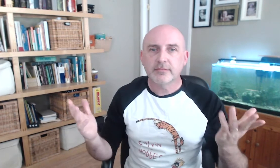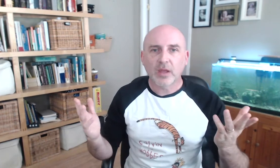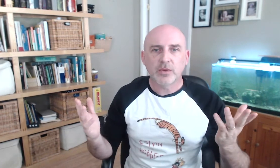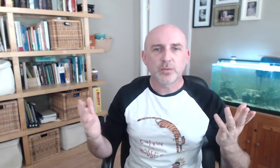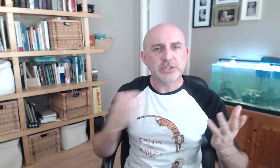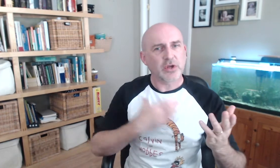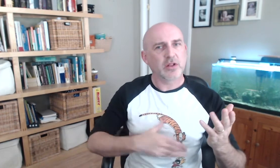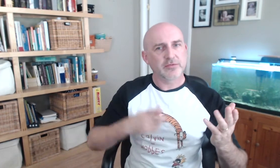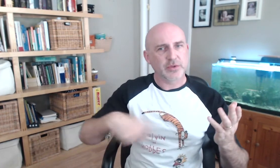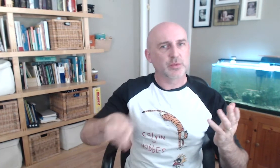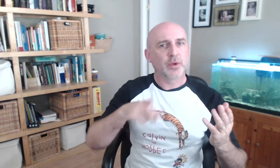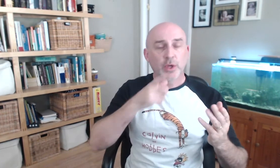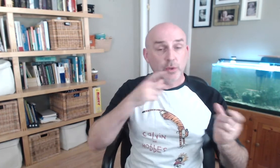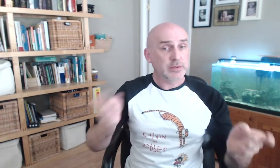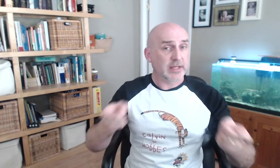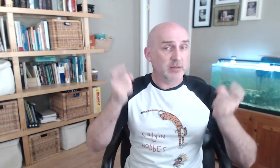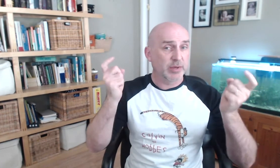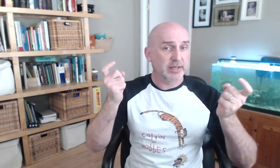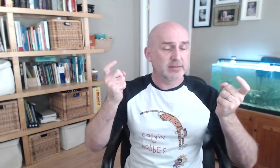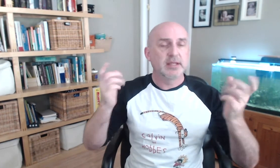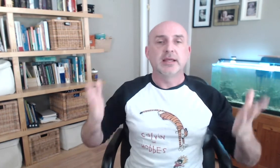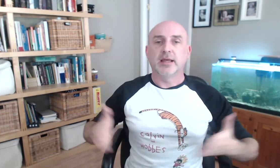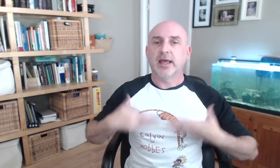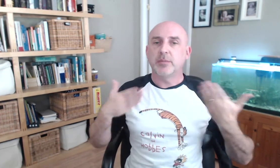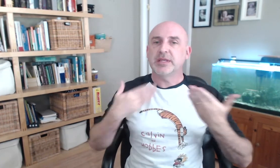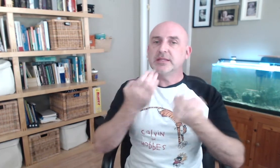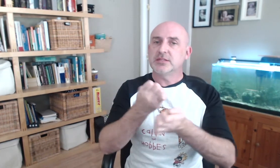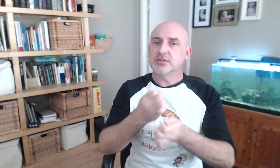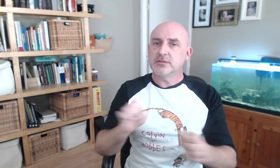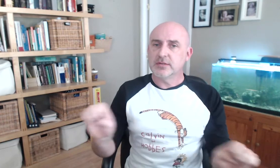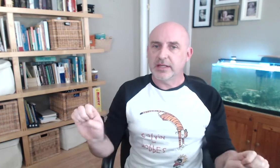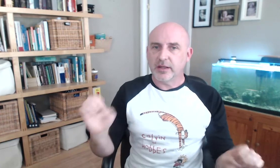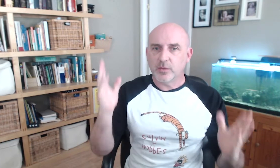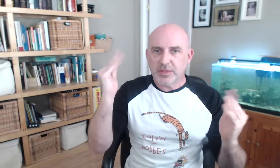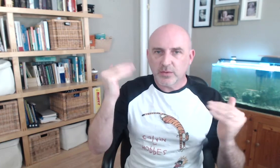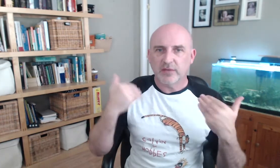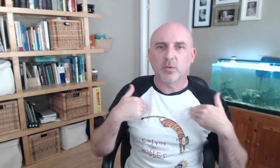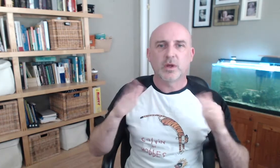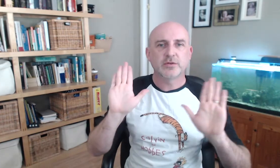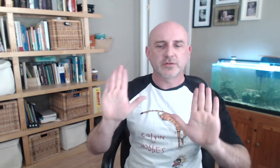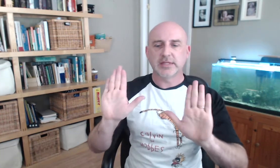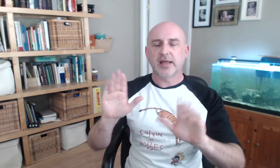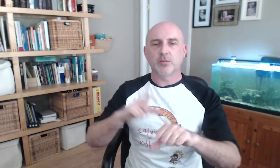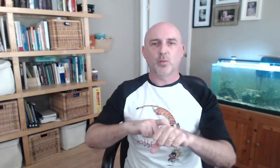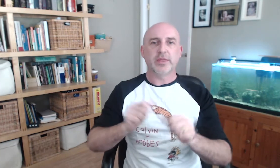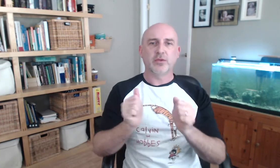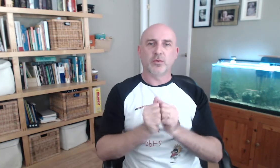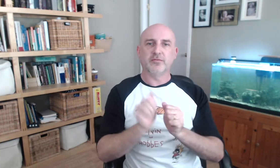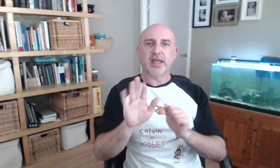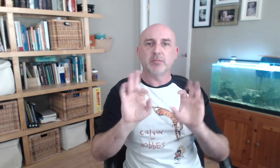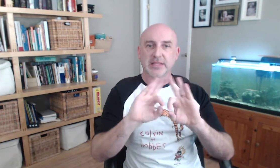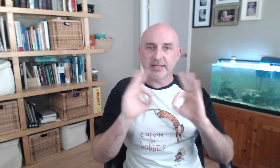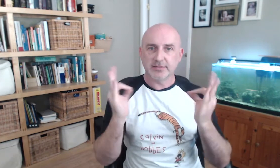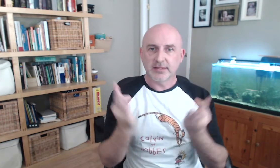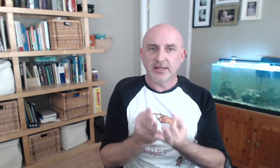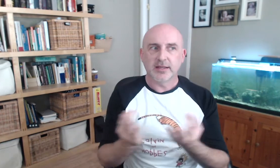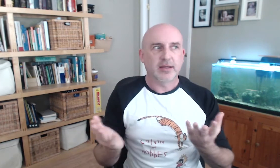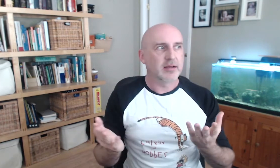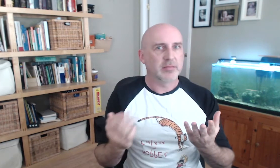want to wish all of you who celebrate it a happy Easter, and I hope that you have a wonderful time with your family. I